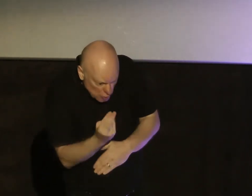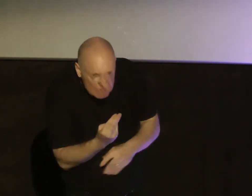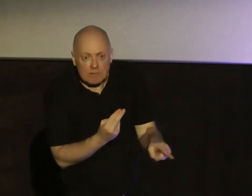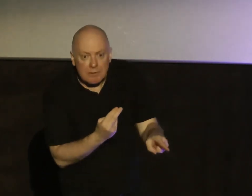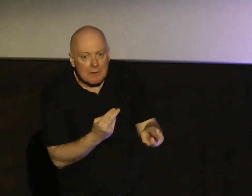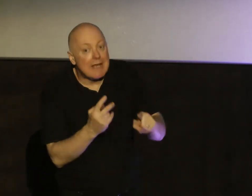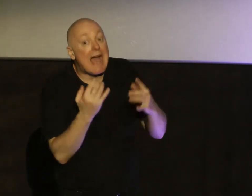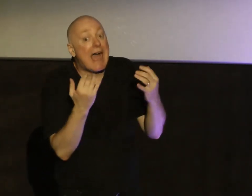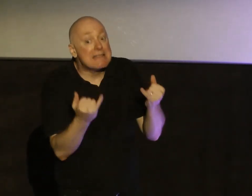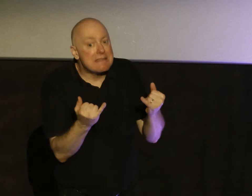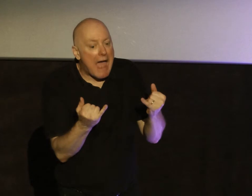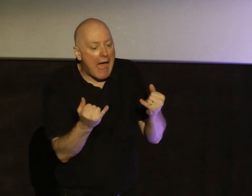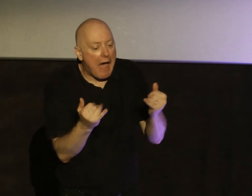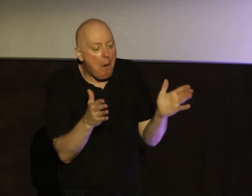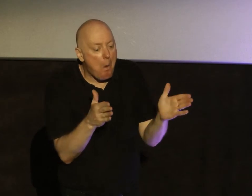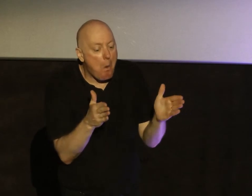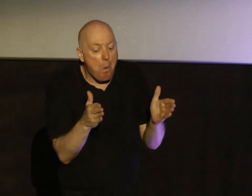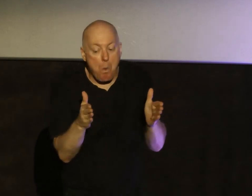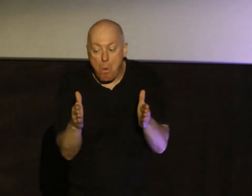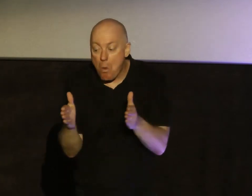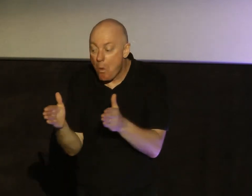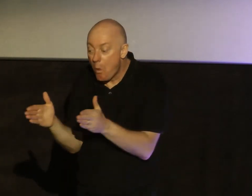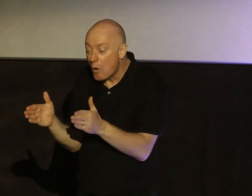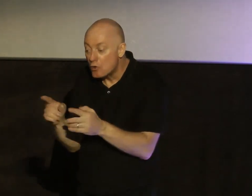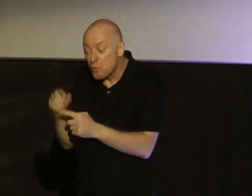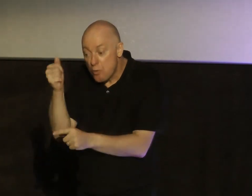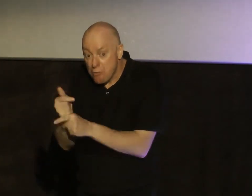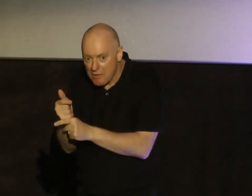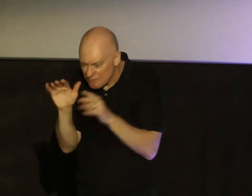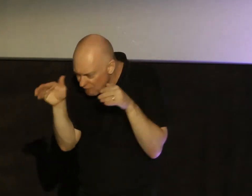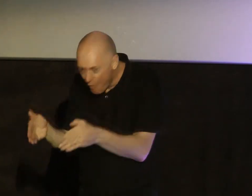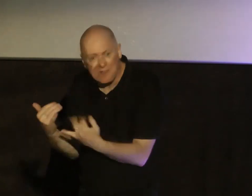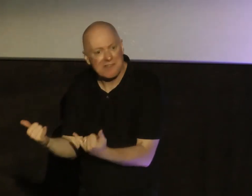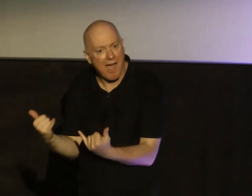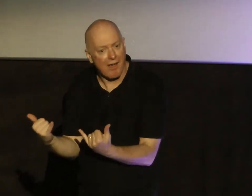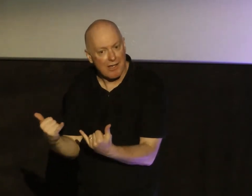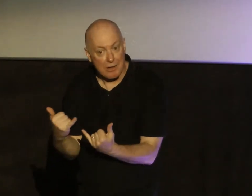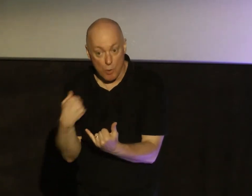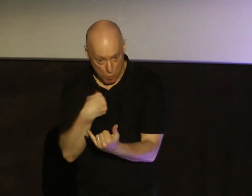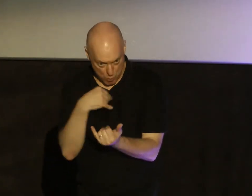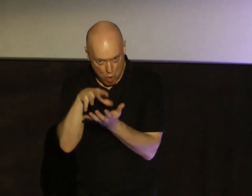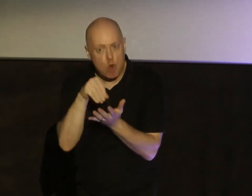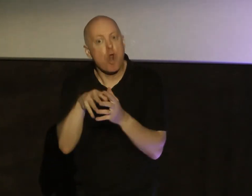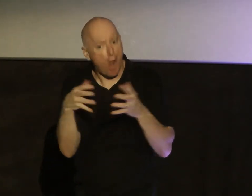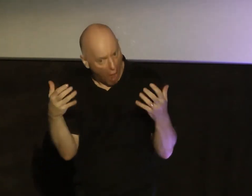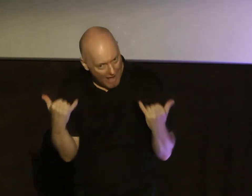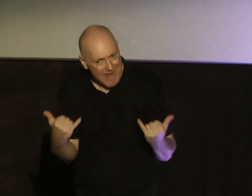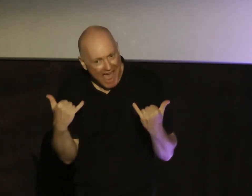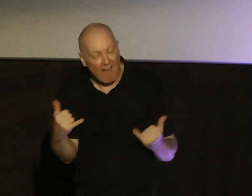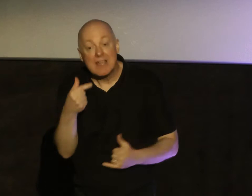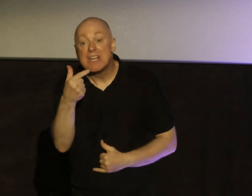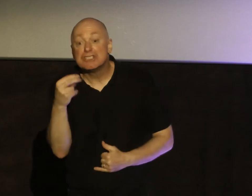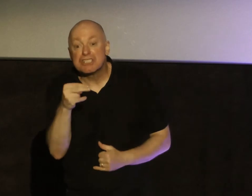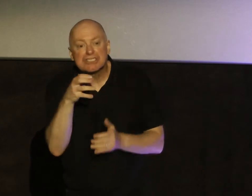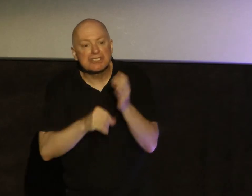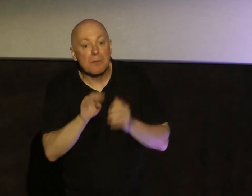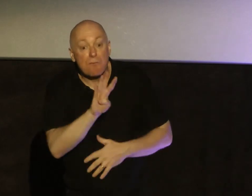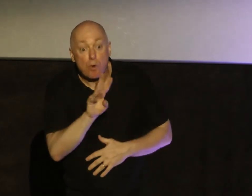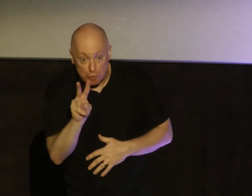Now, the narrative takes us back to Joseph's brothers, and there's a lot to learn here. In many ways, Genesis 42, this chapter we're going to